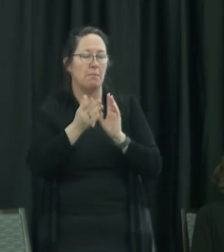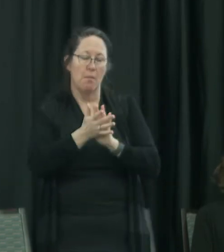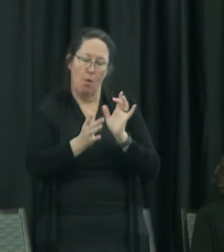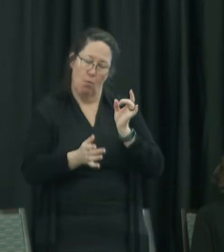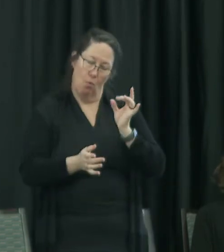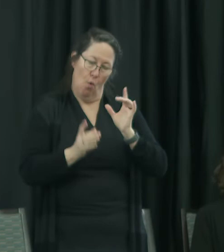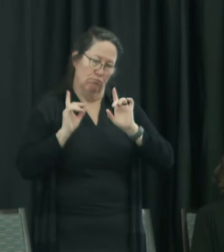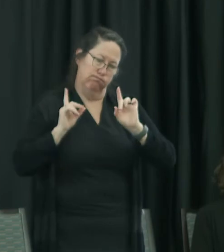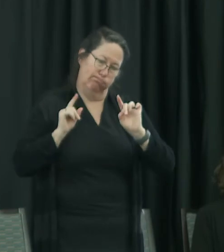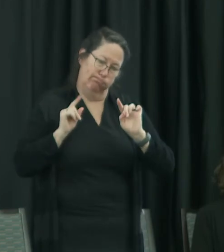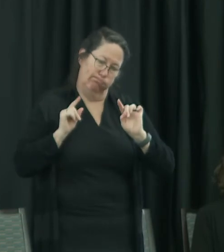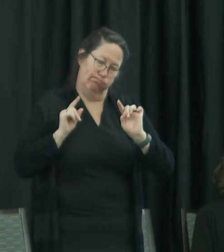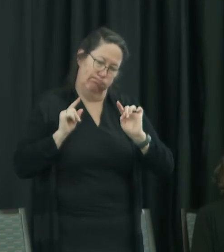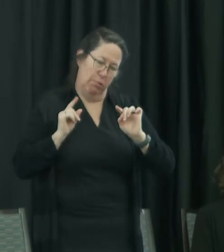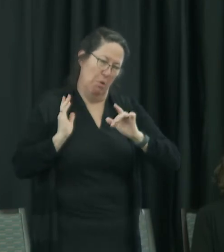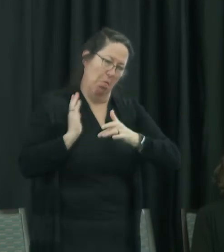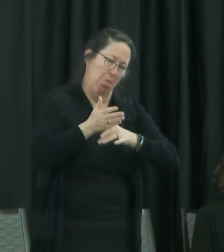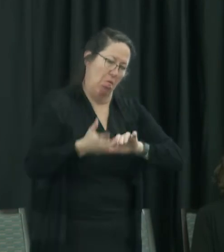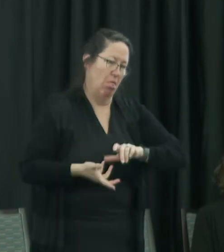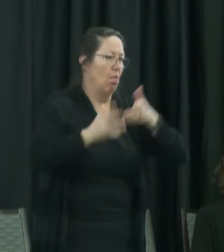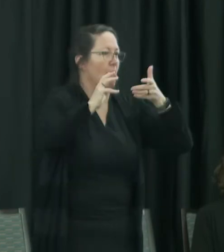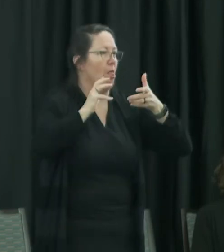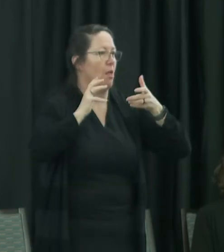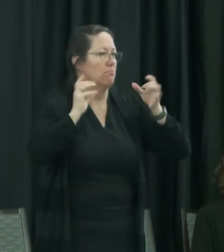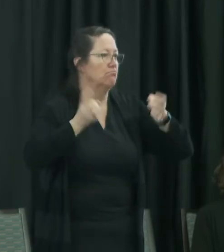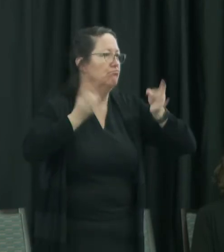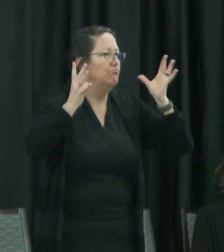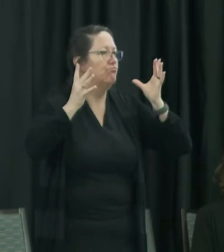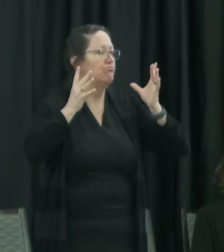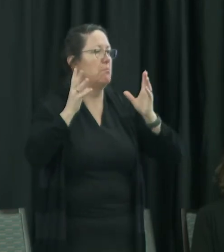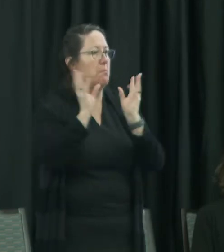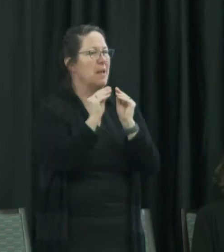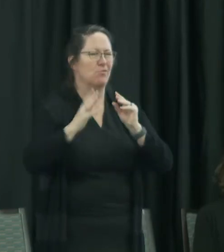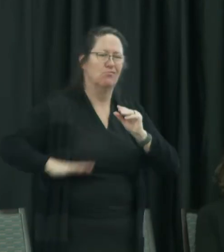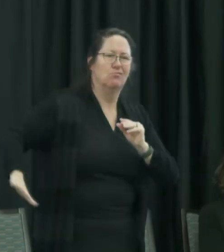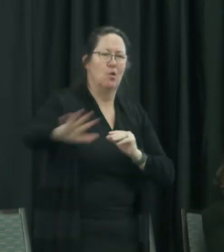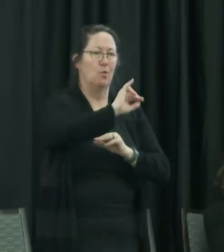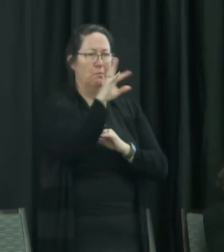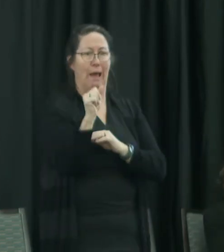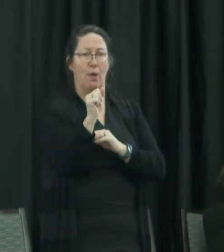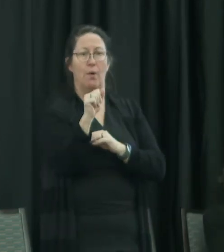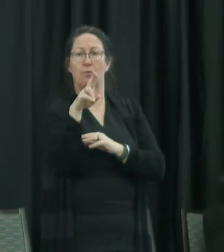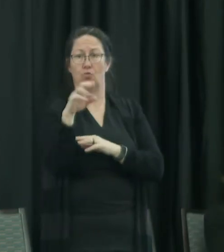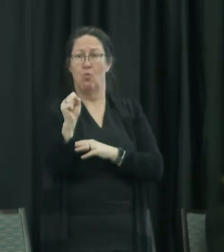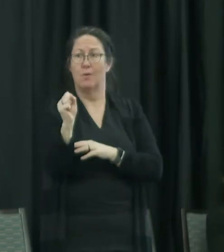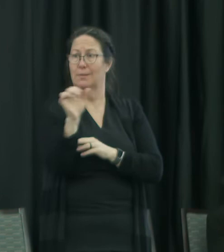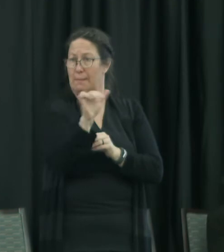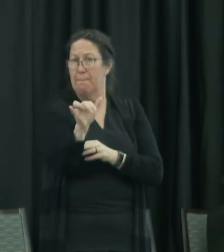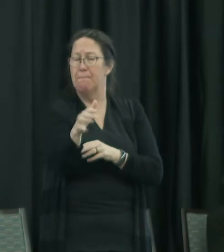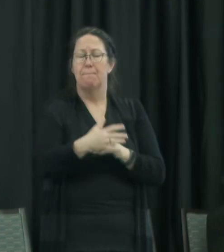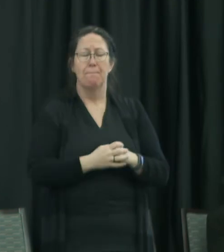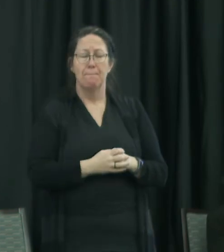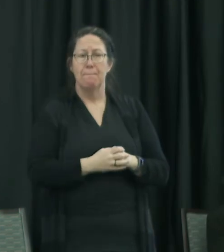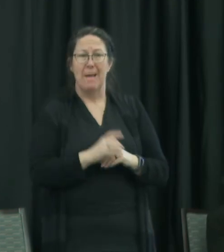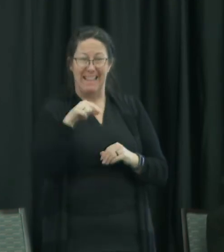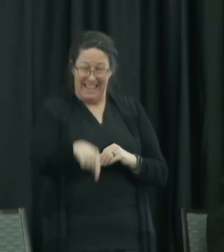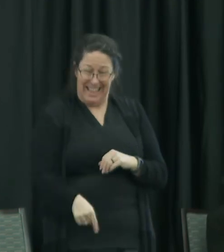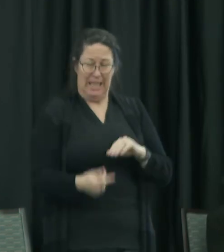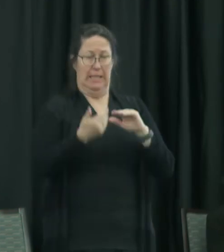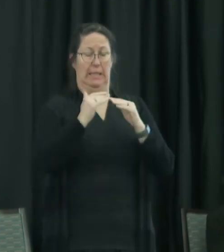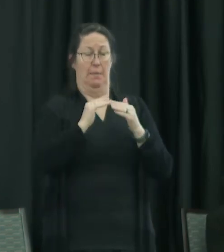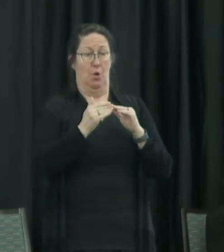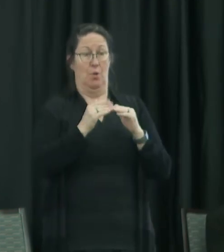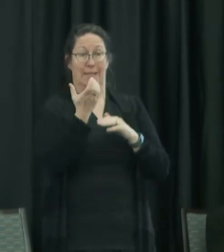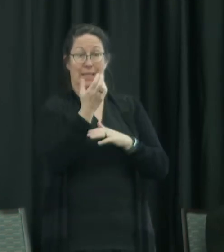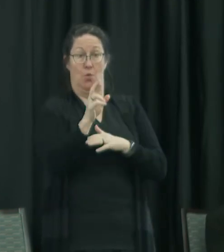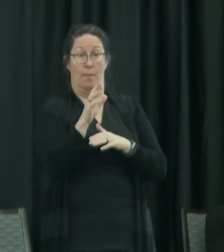most attended, disrupted, and contentious public meetings across Iowa and the United States. In this community,